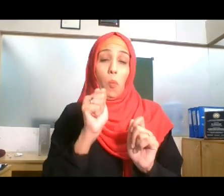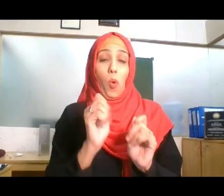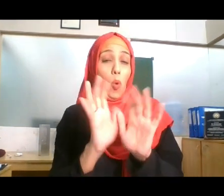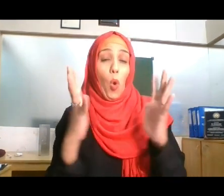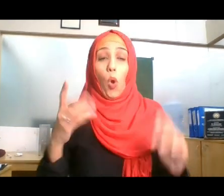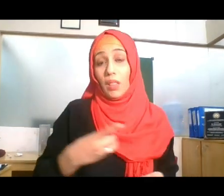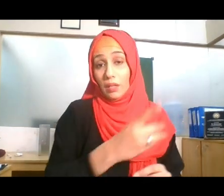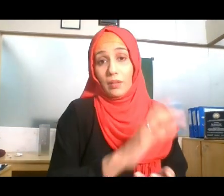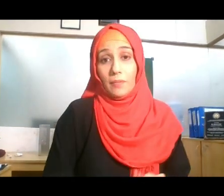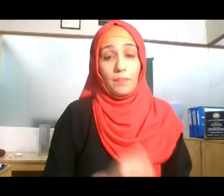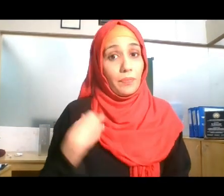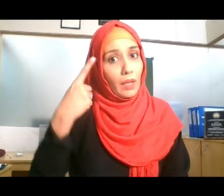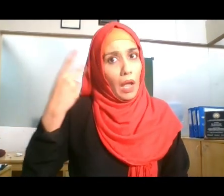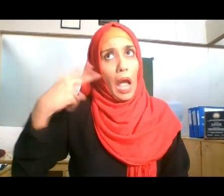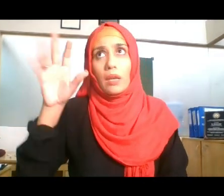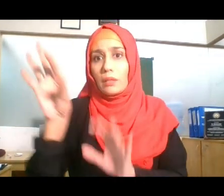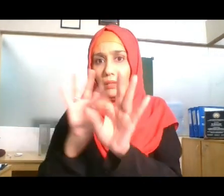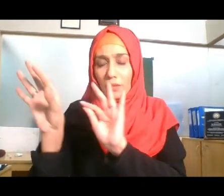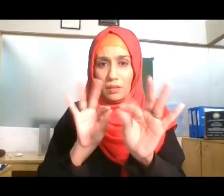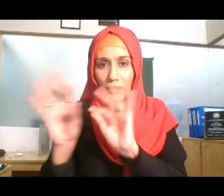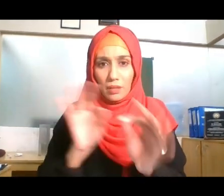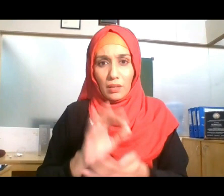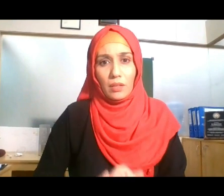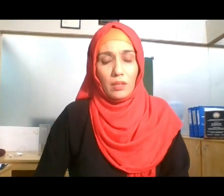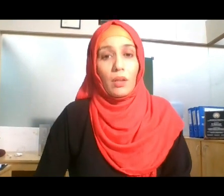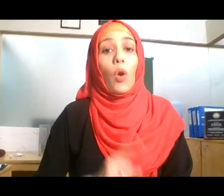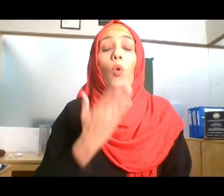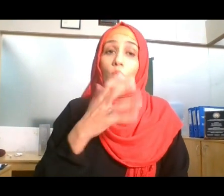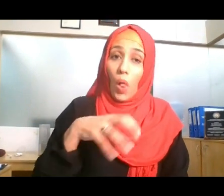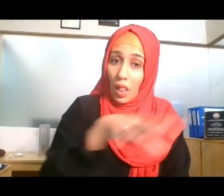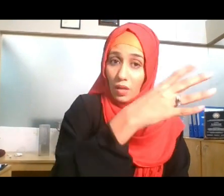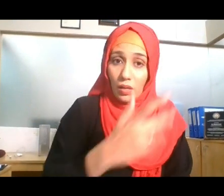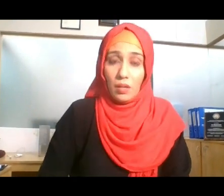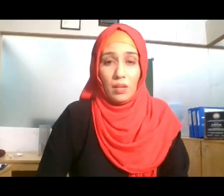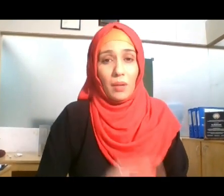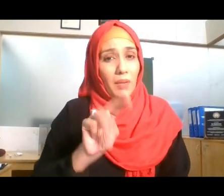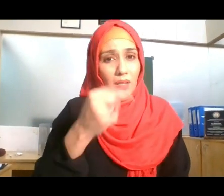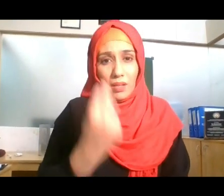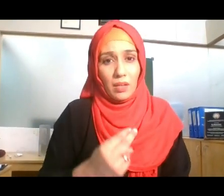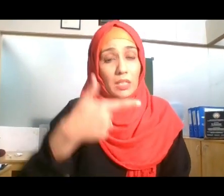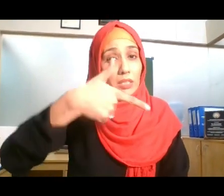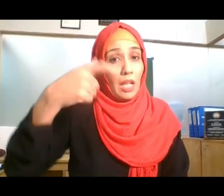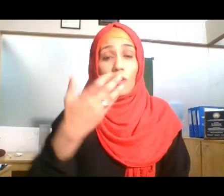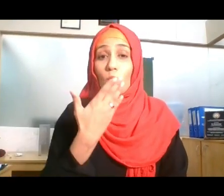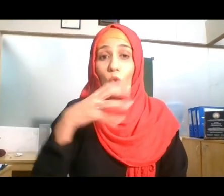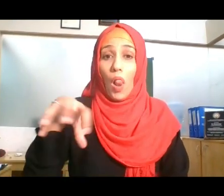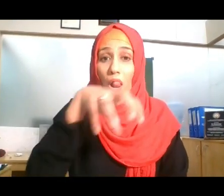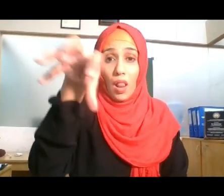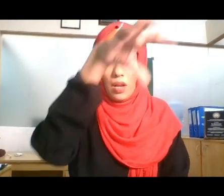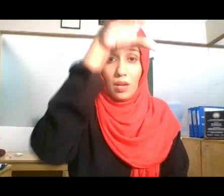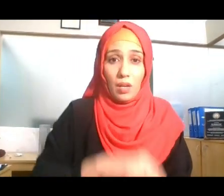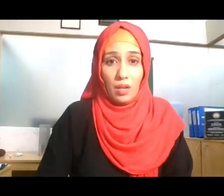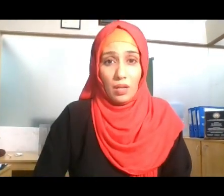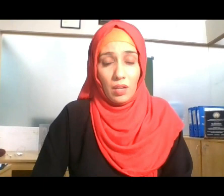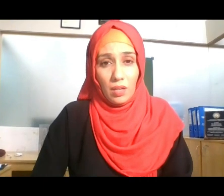province, to get ideas from them for capacity building of our own schools. For example, we have 70 schools right now, and one of